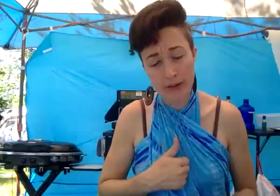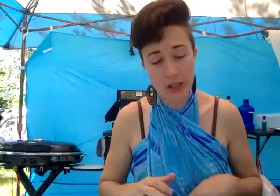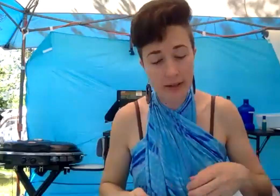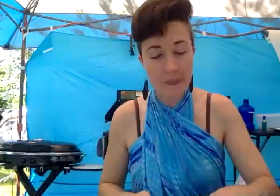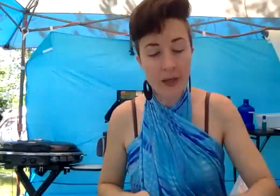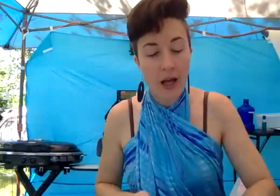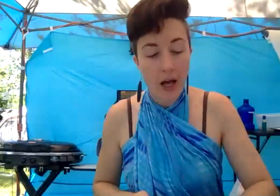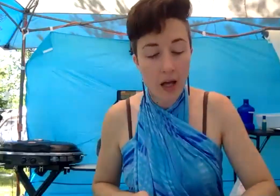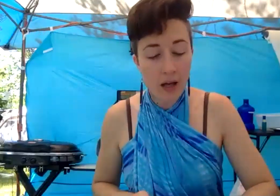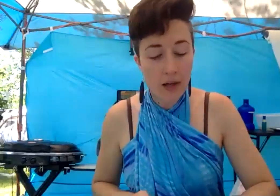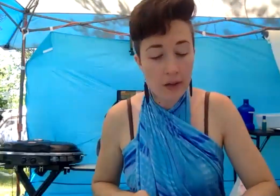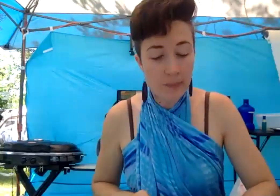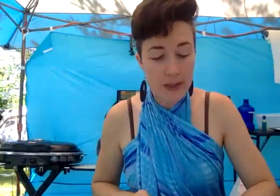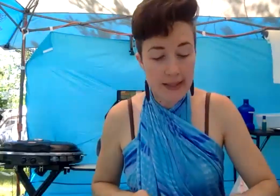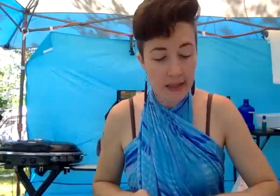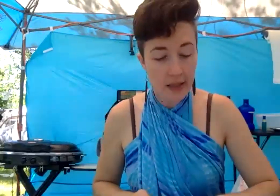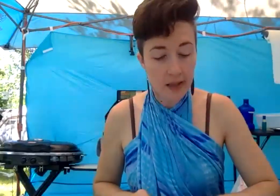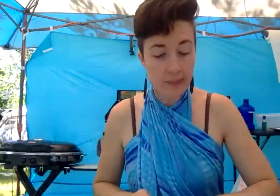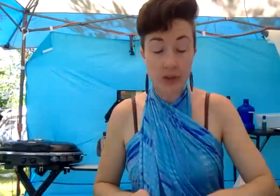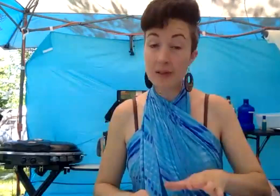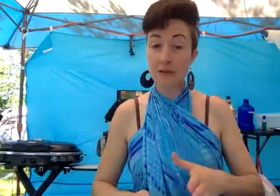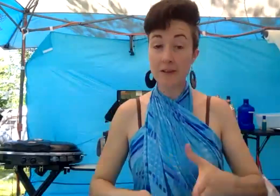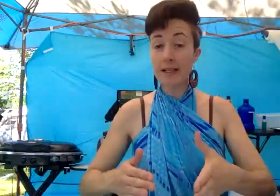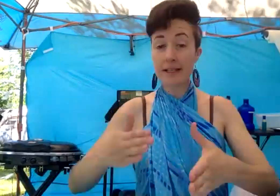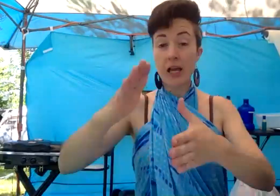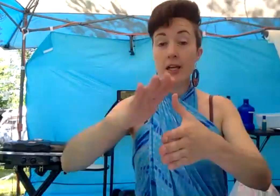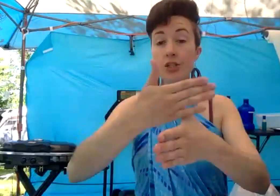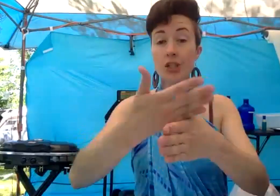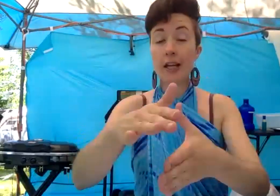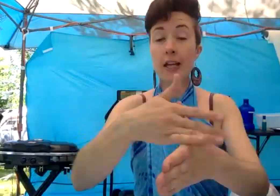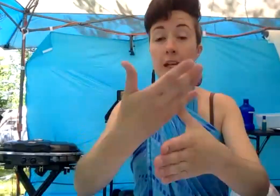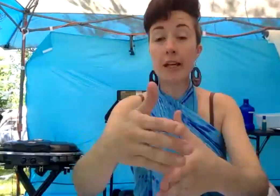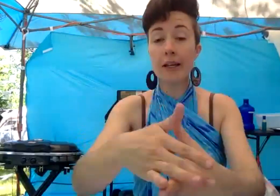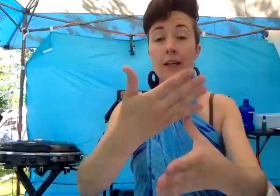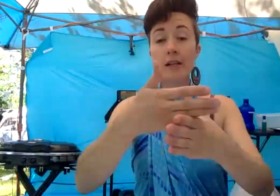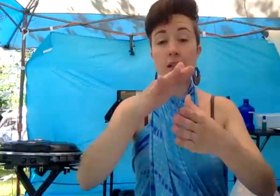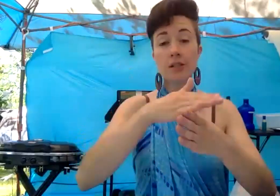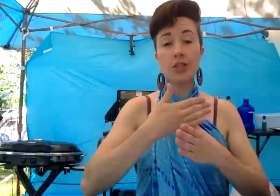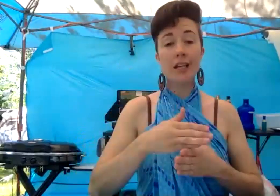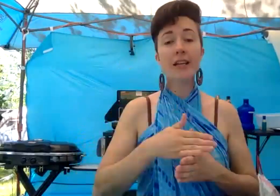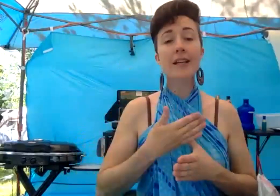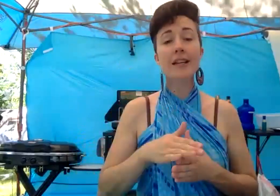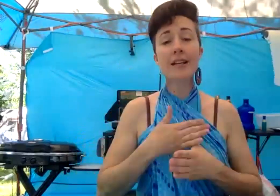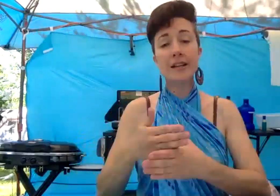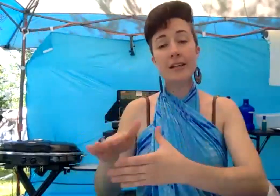apologetic. Let's see, more useful signs. Share,